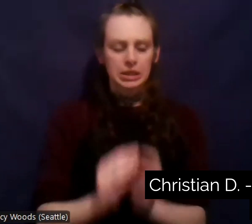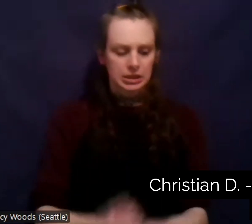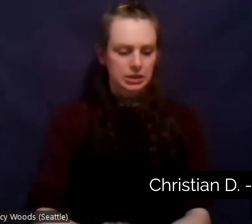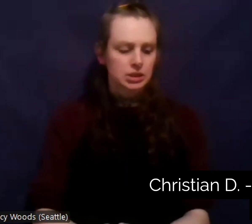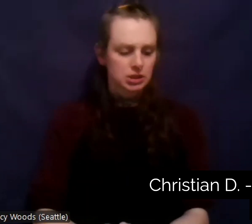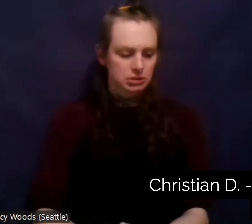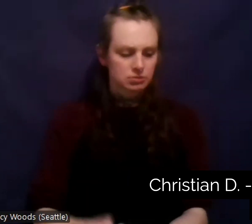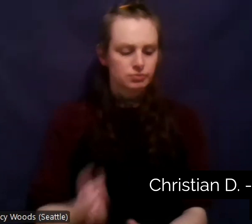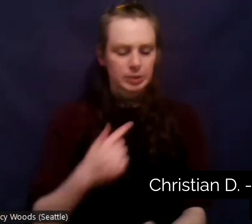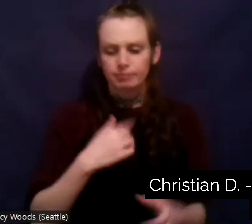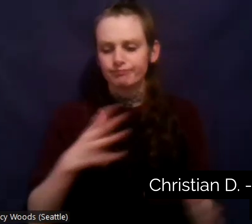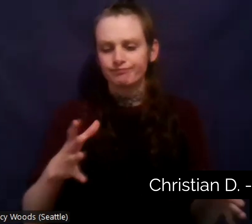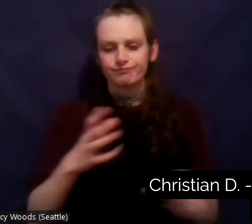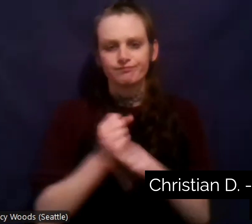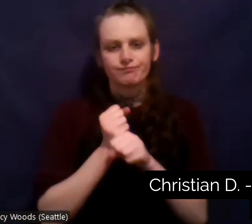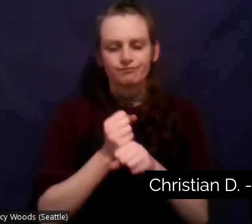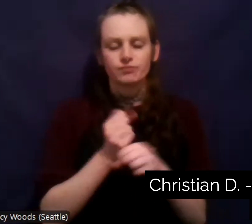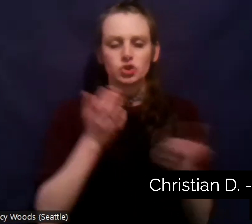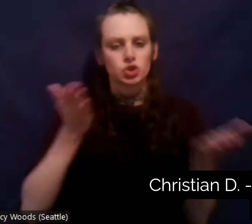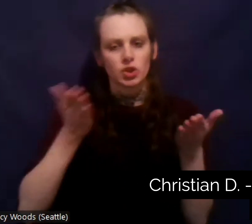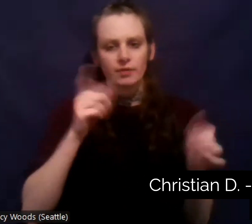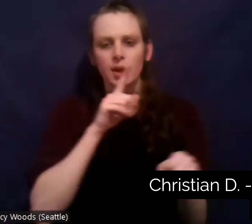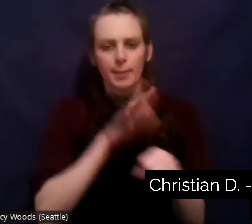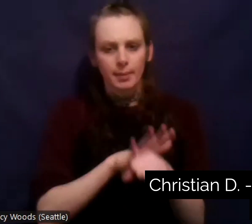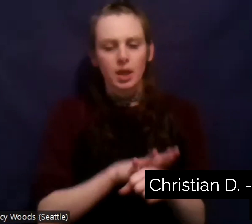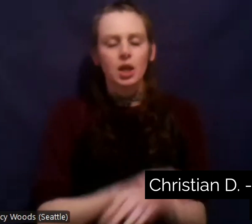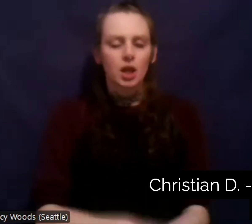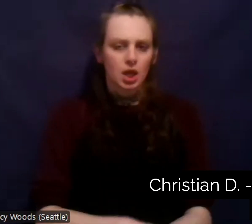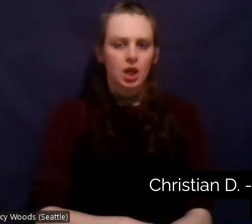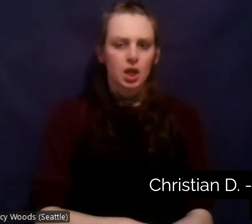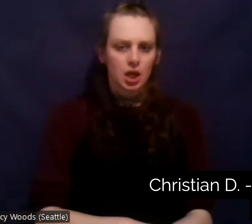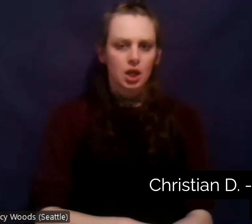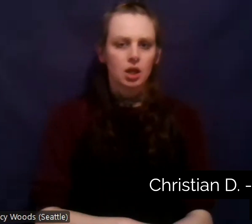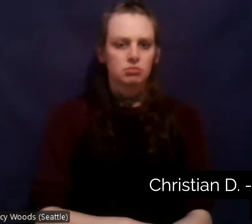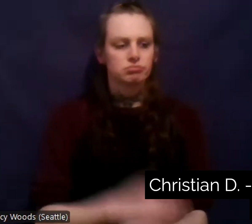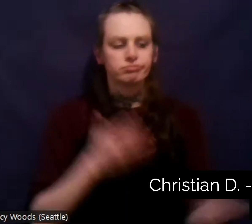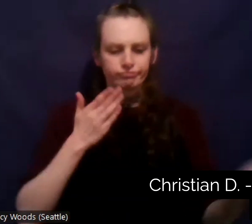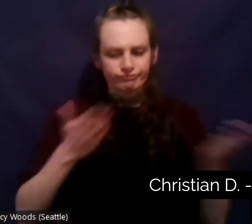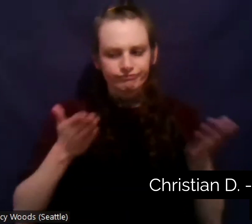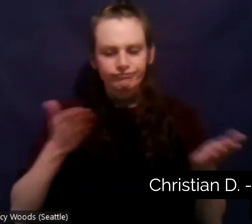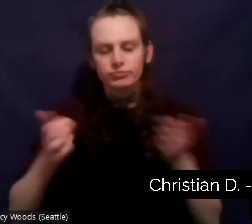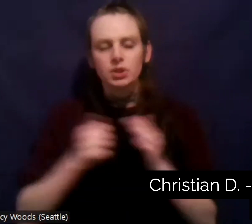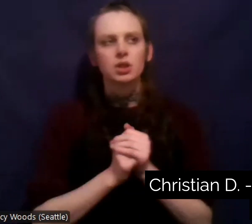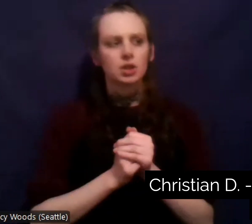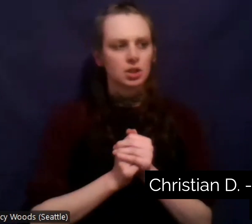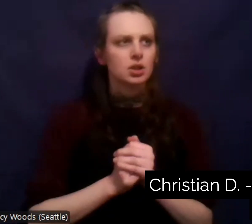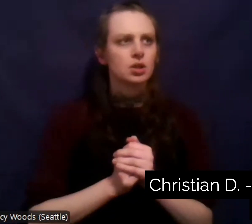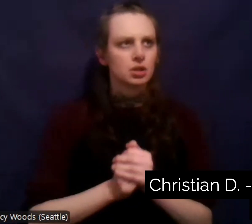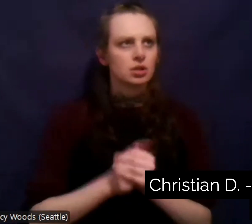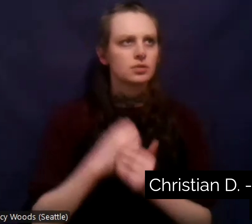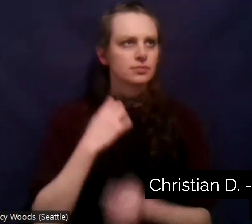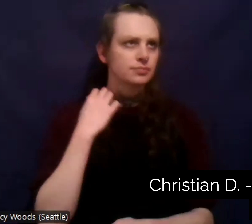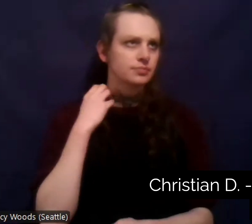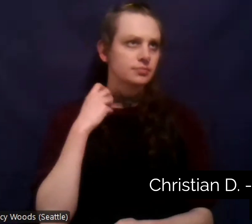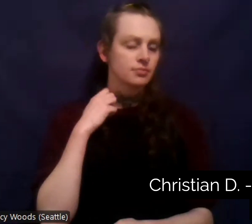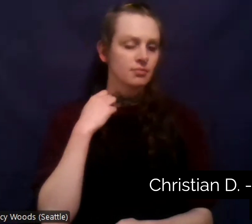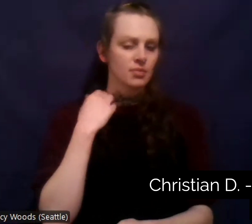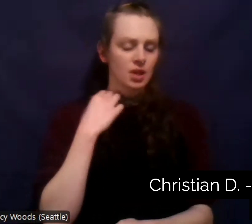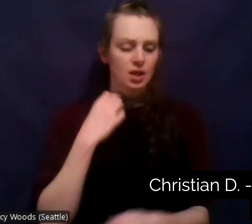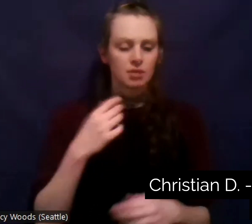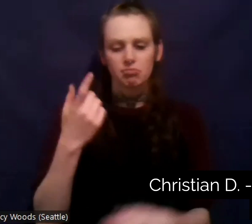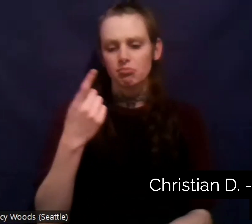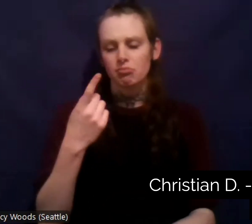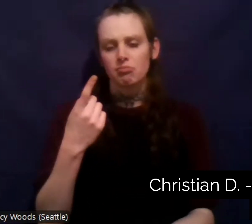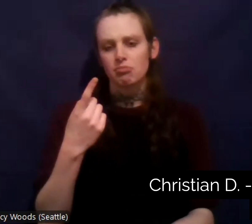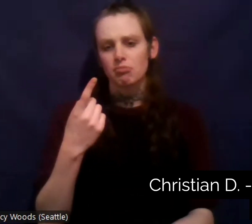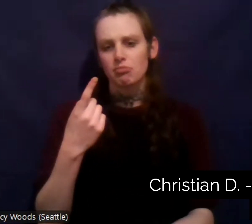get a commitment, um, be of service. And halfway through the year, my